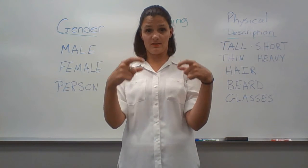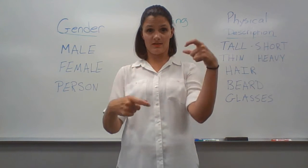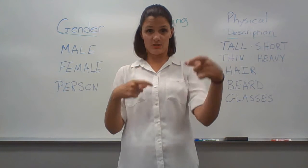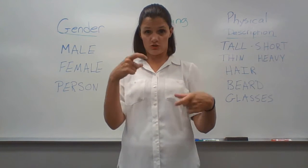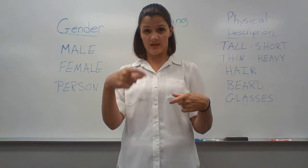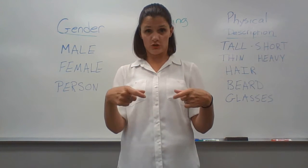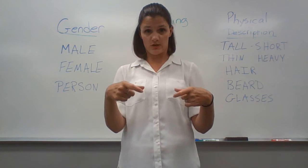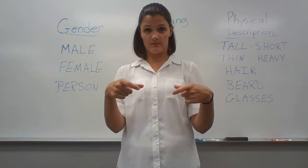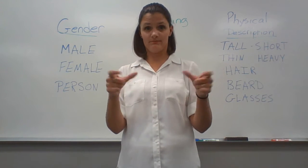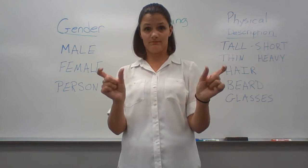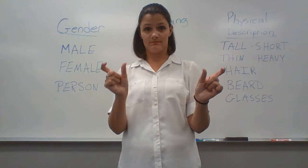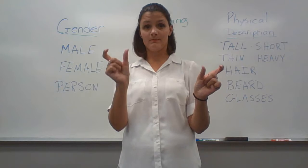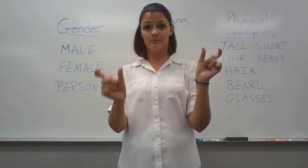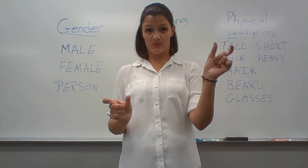this direction. People.